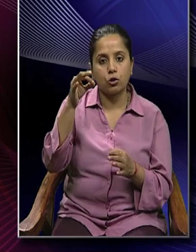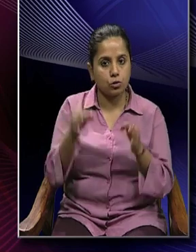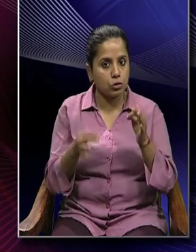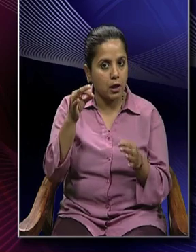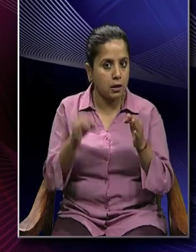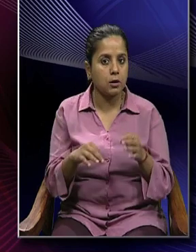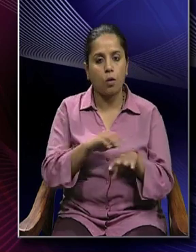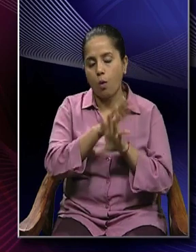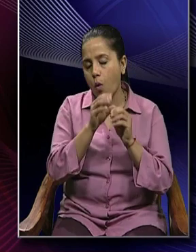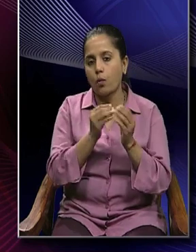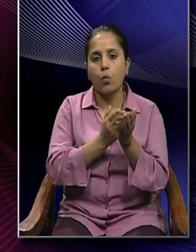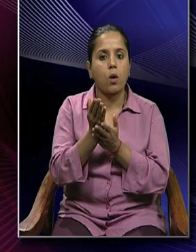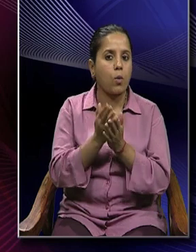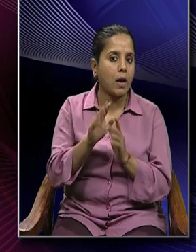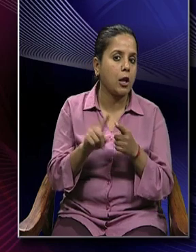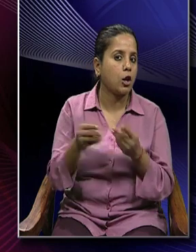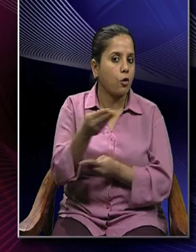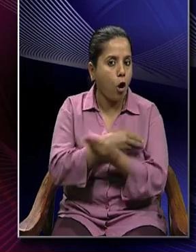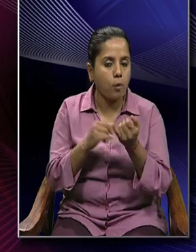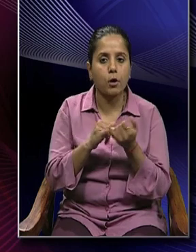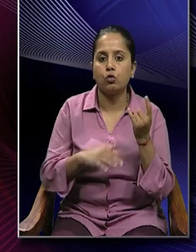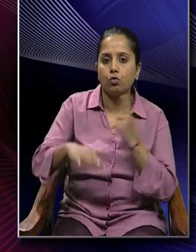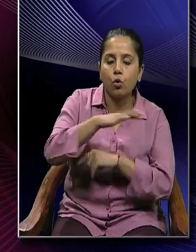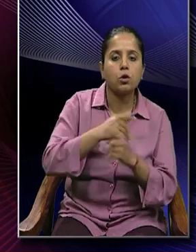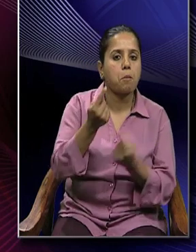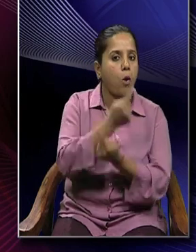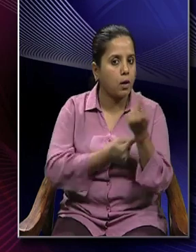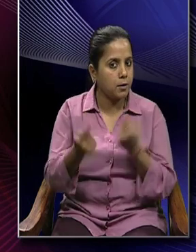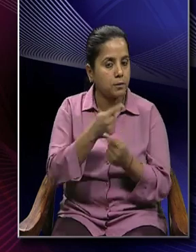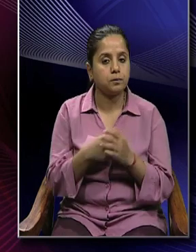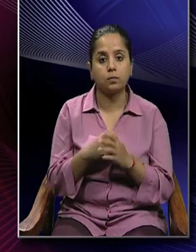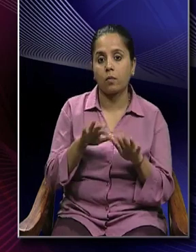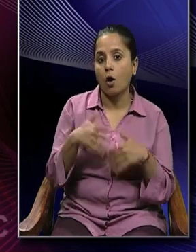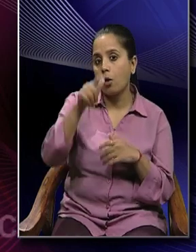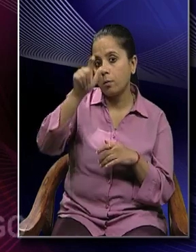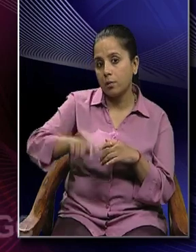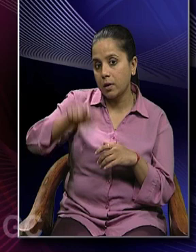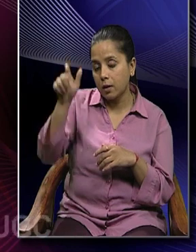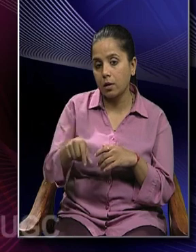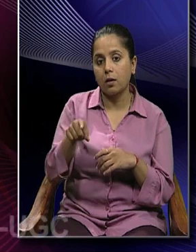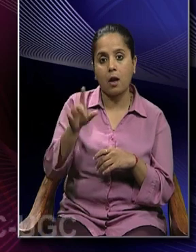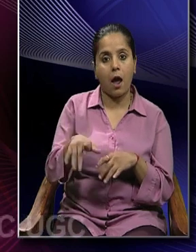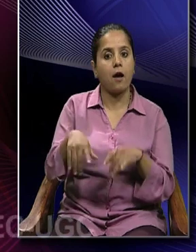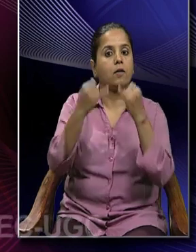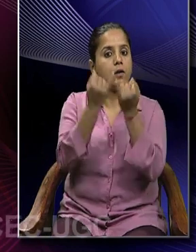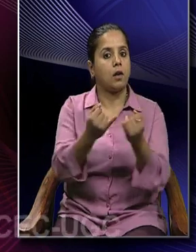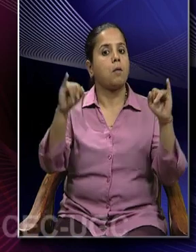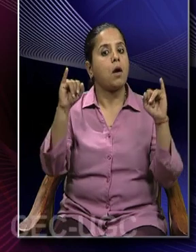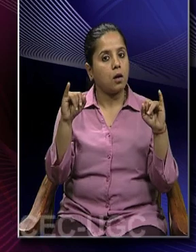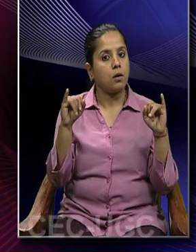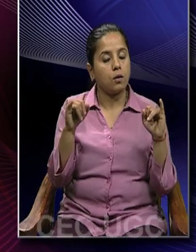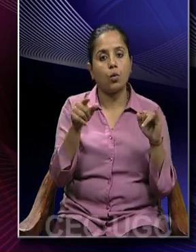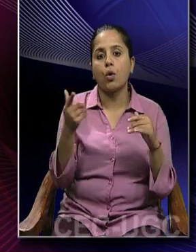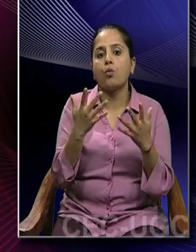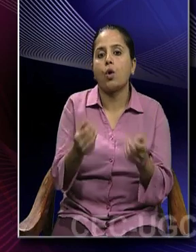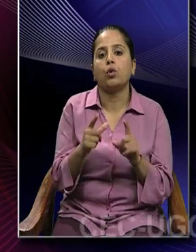every way, whether it was economic, social or political, and how individuals, they should have liberty of what they